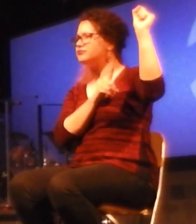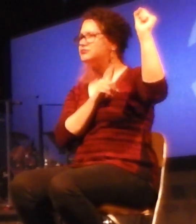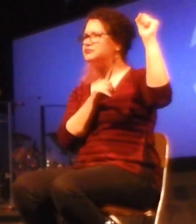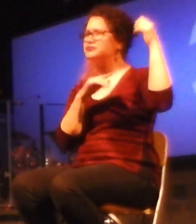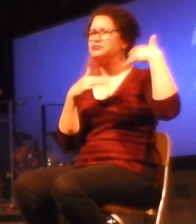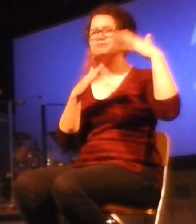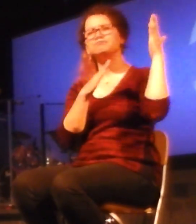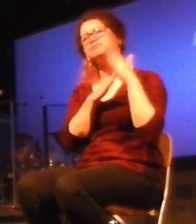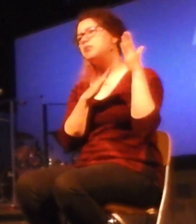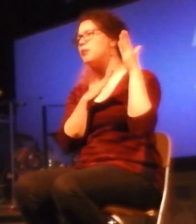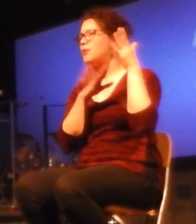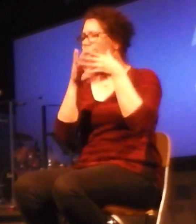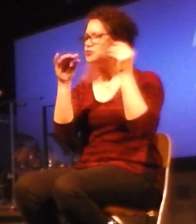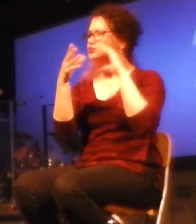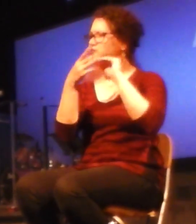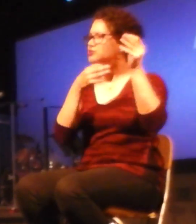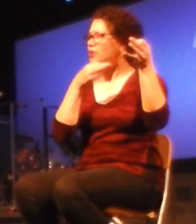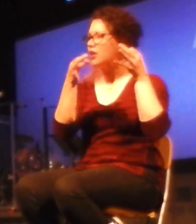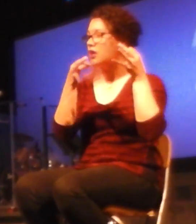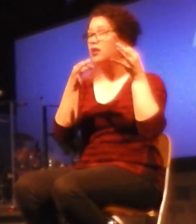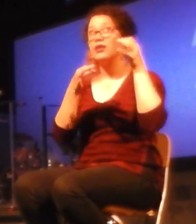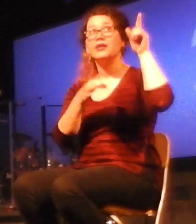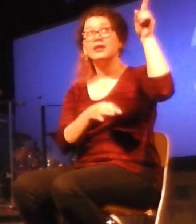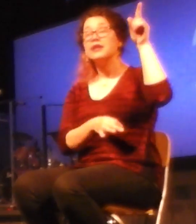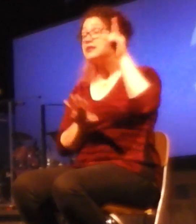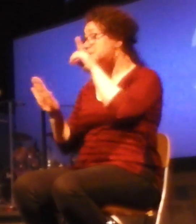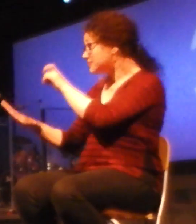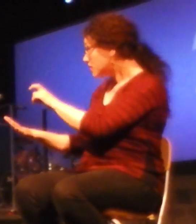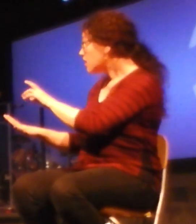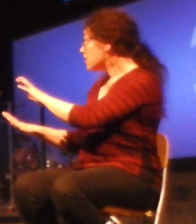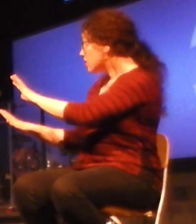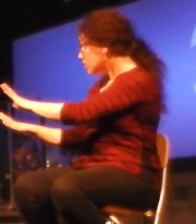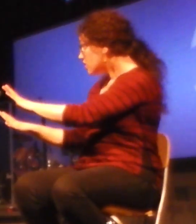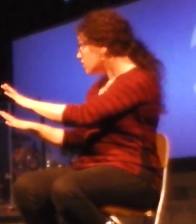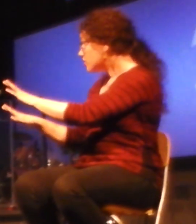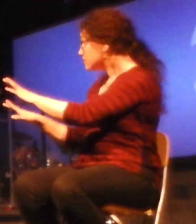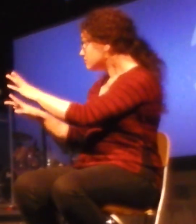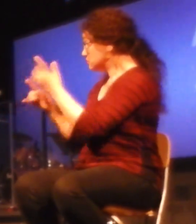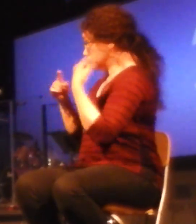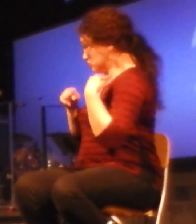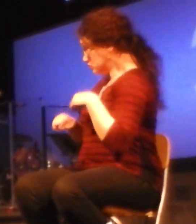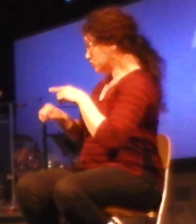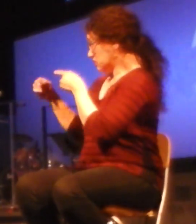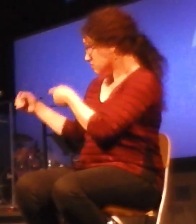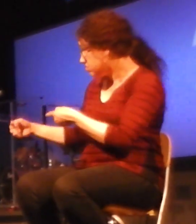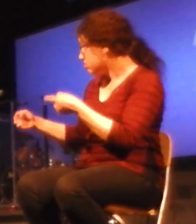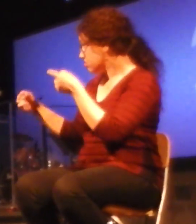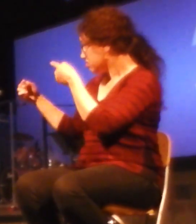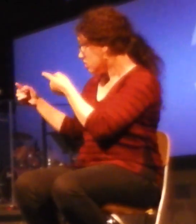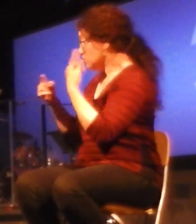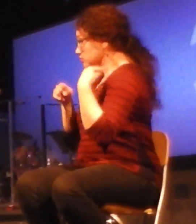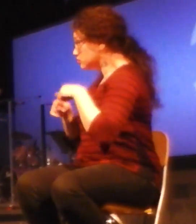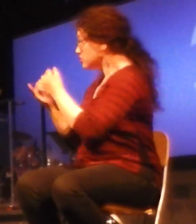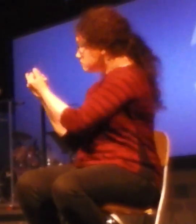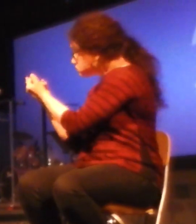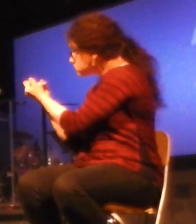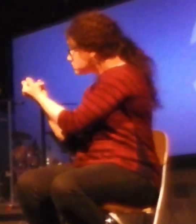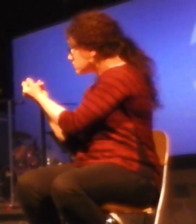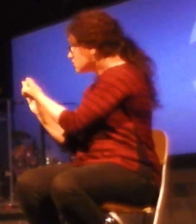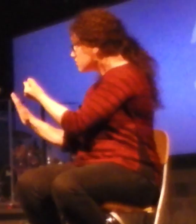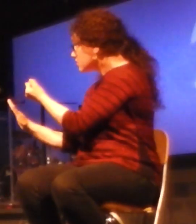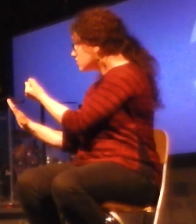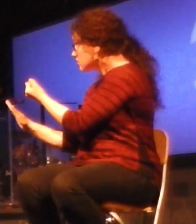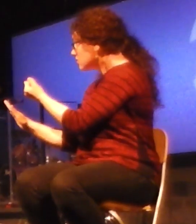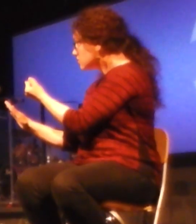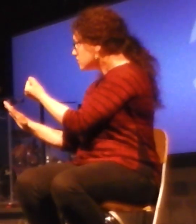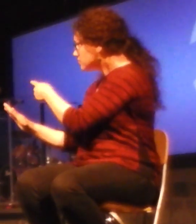masterful storyteller, and he's asking the Israelites, while you're in this conflict, while you're in exile, can